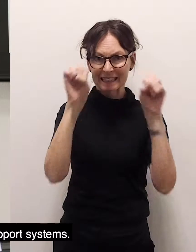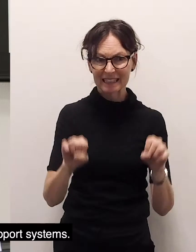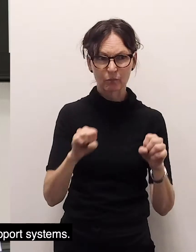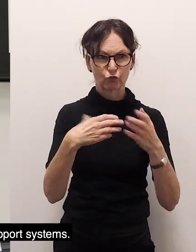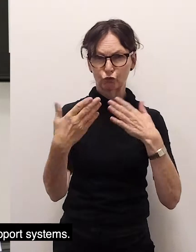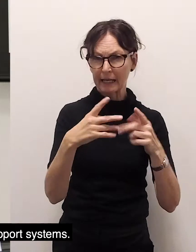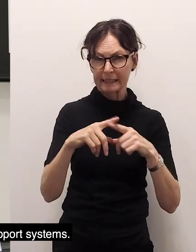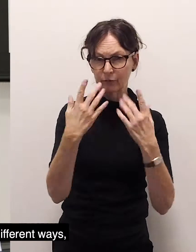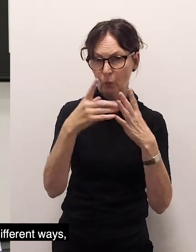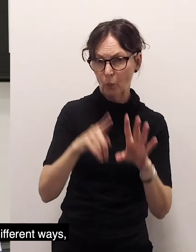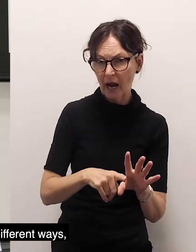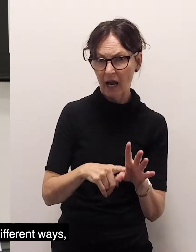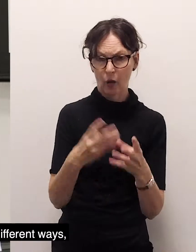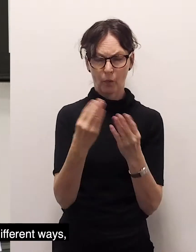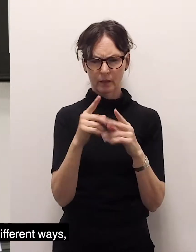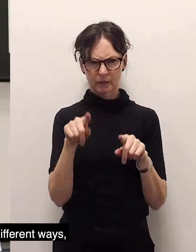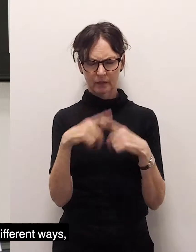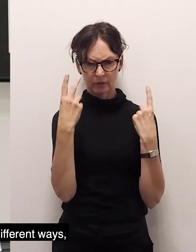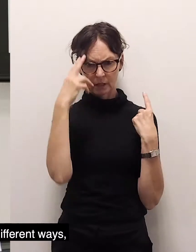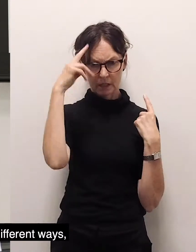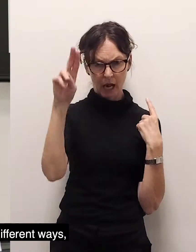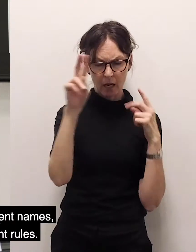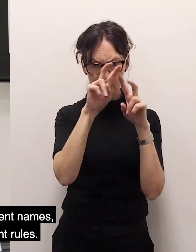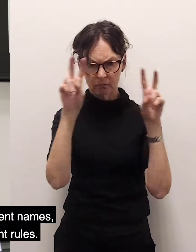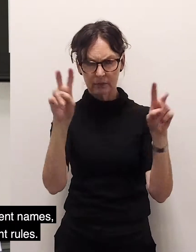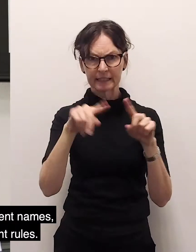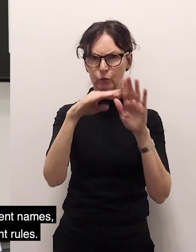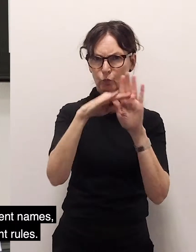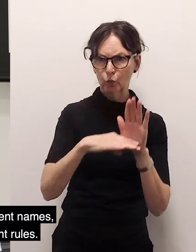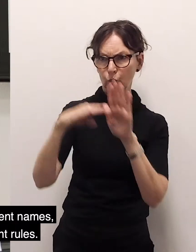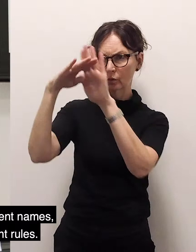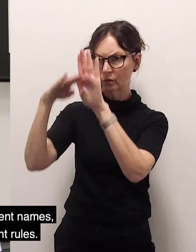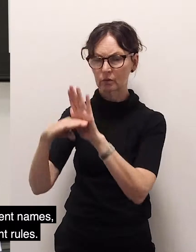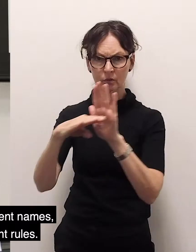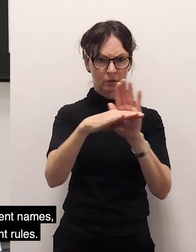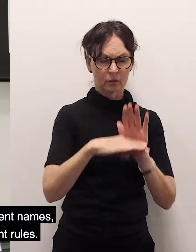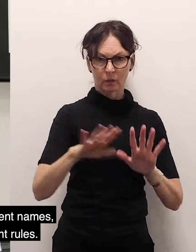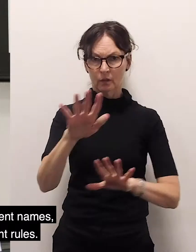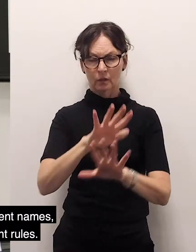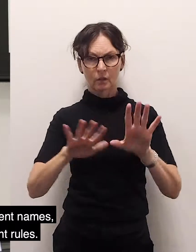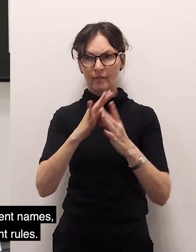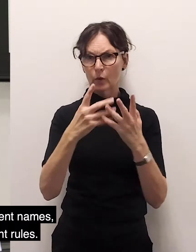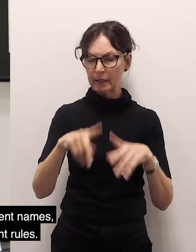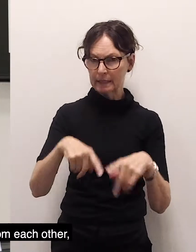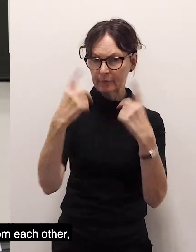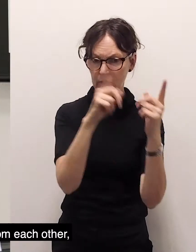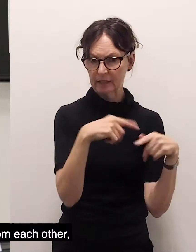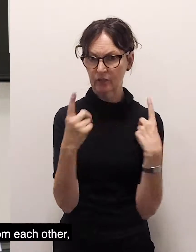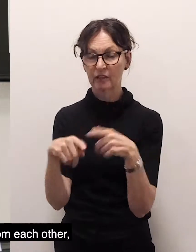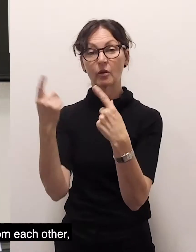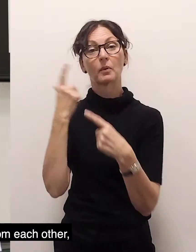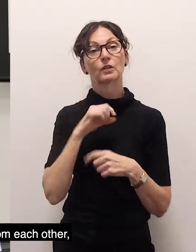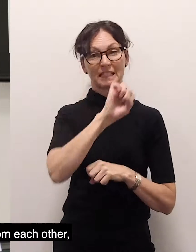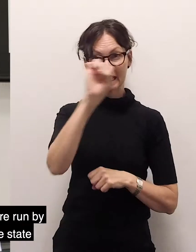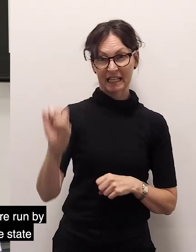different support systems. They were all run in different ways and they had different names, they had different rules. They're all